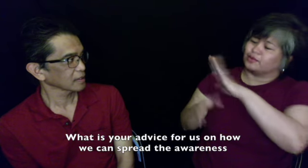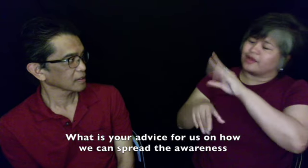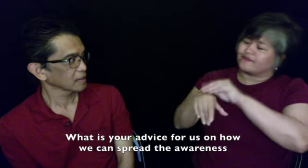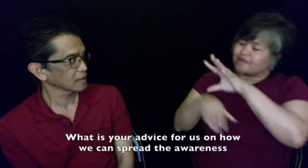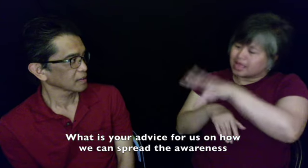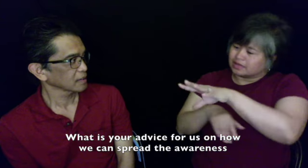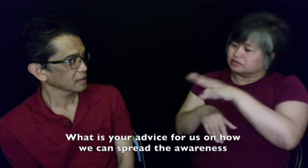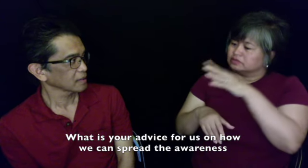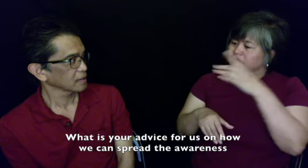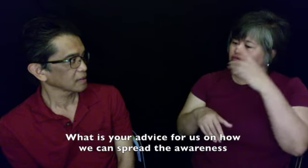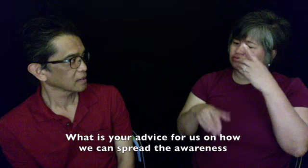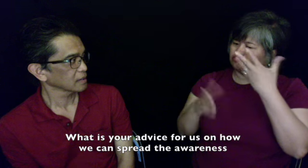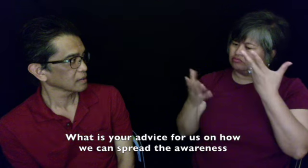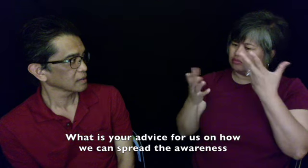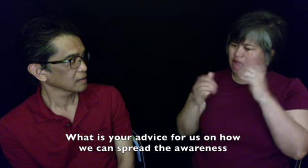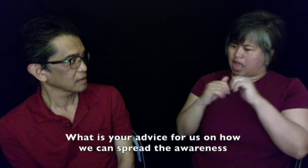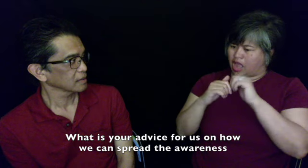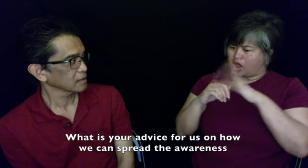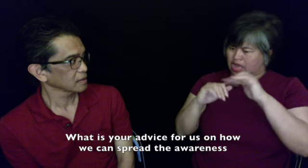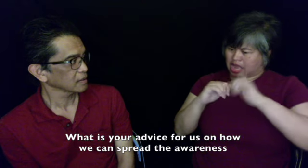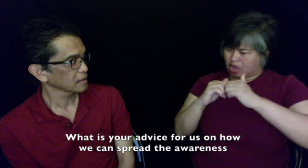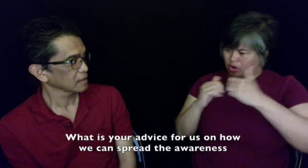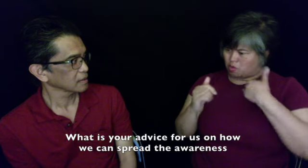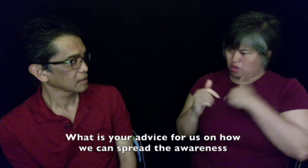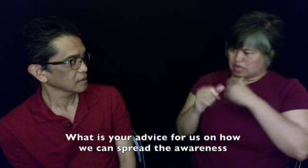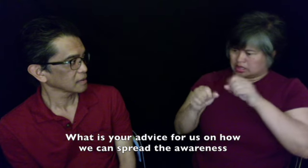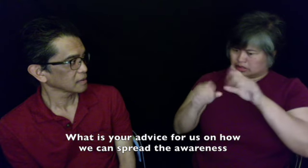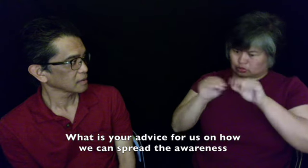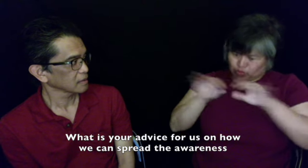What is your advice on how we can spread the awareness